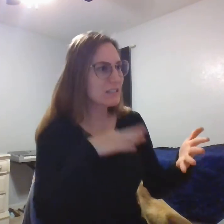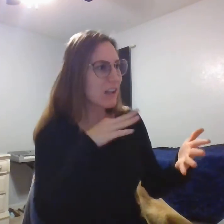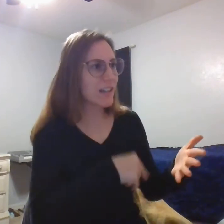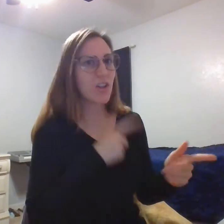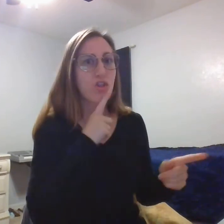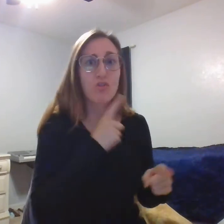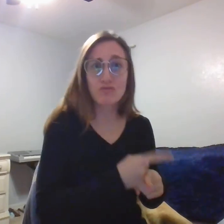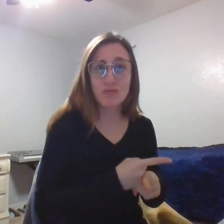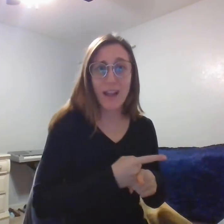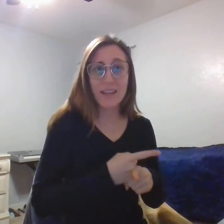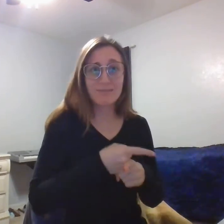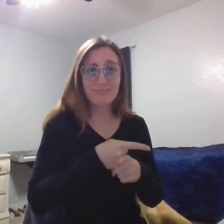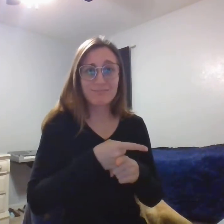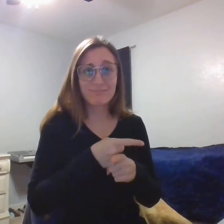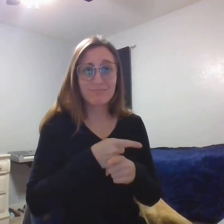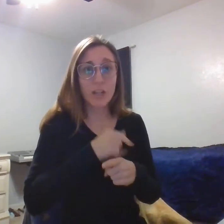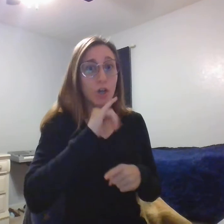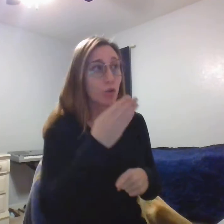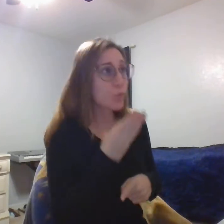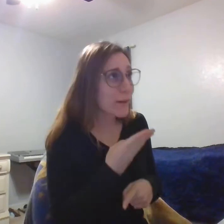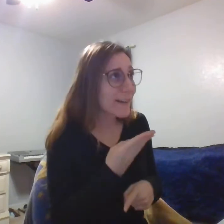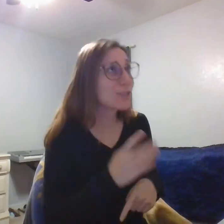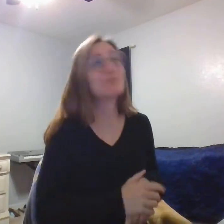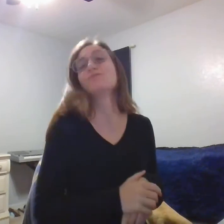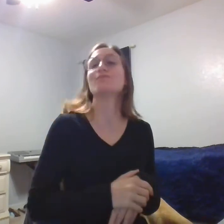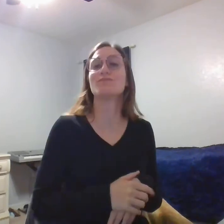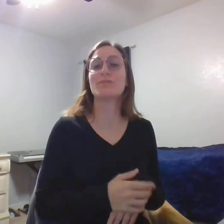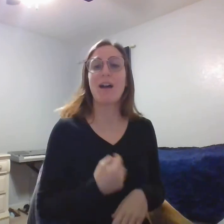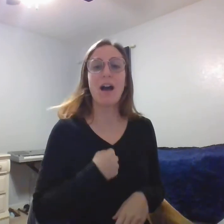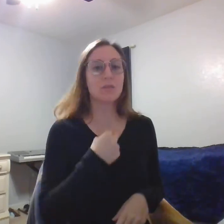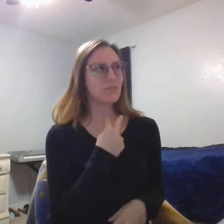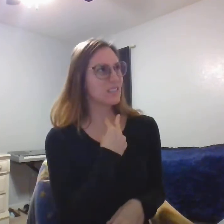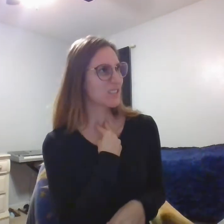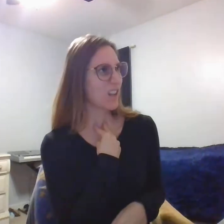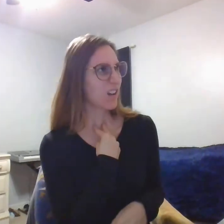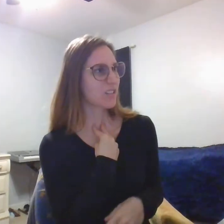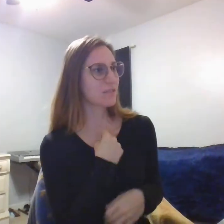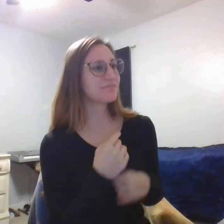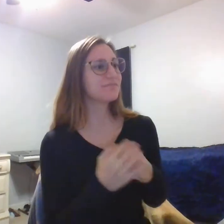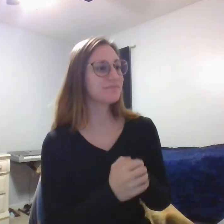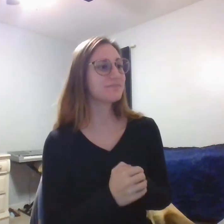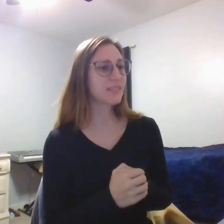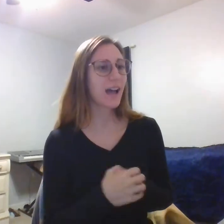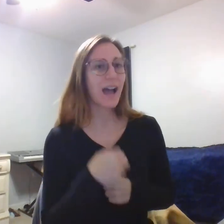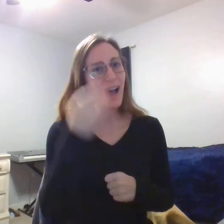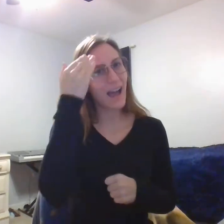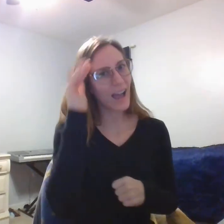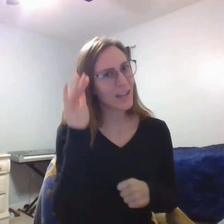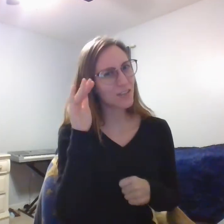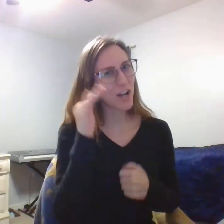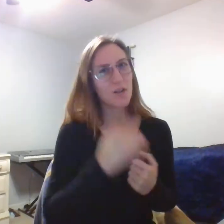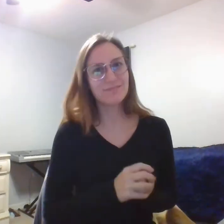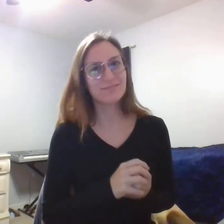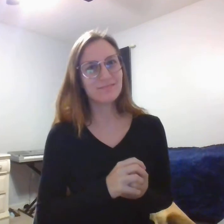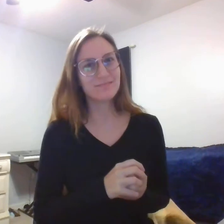actually make a difference. So I'm kind of just like in a really weird headspace of what the heck am I doing, you know? I don't know